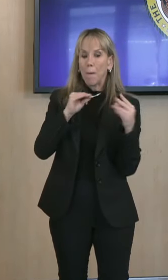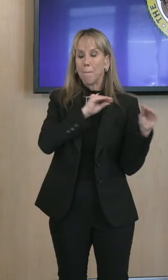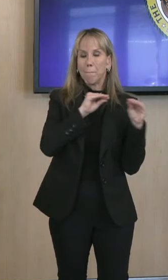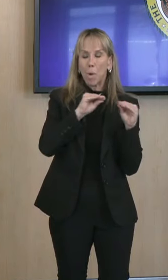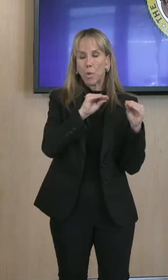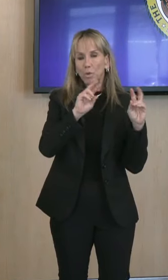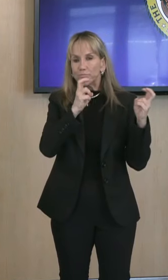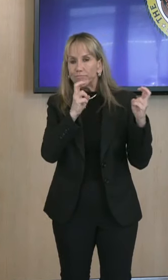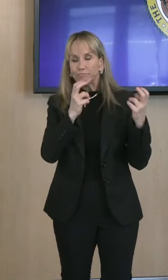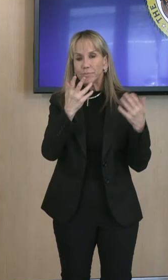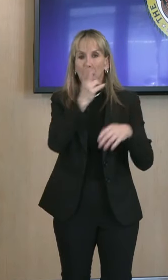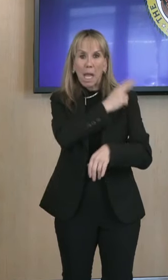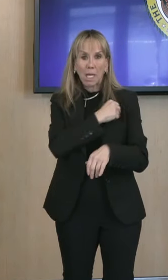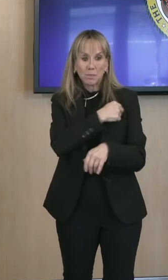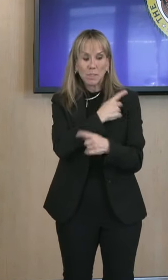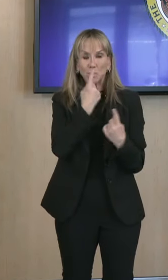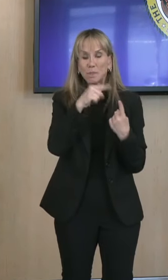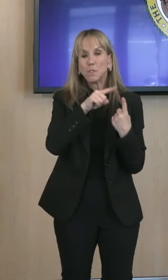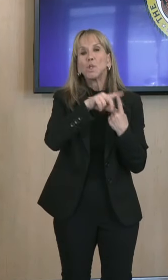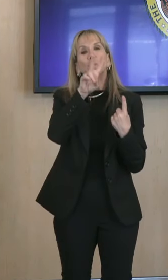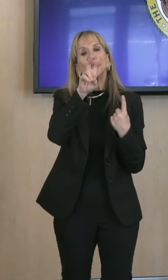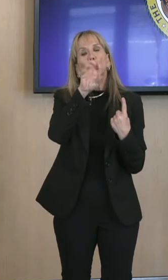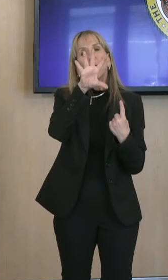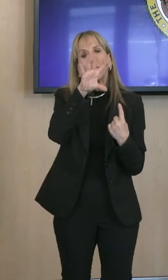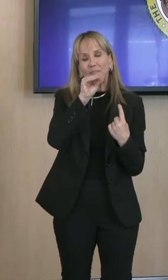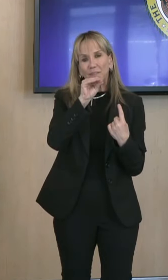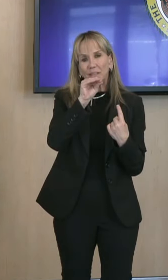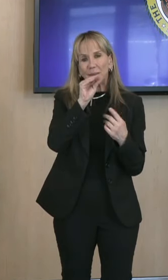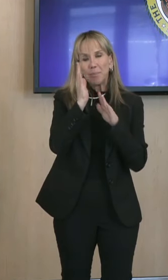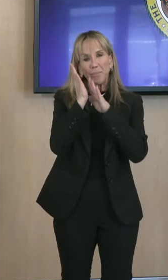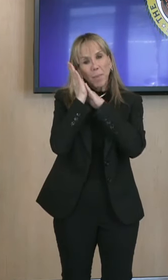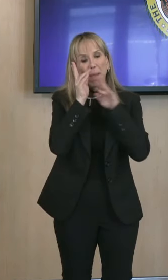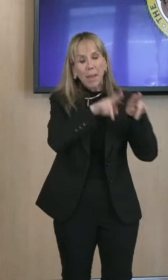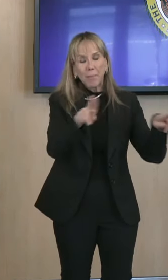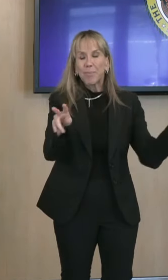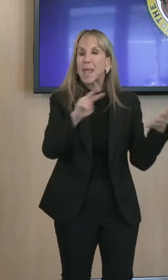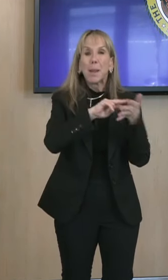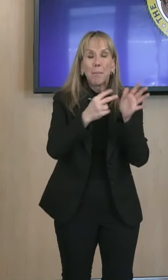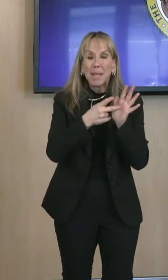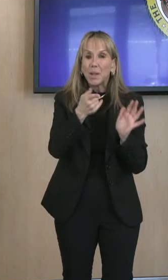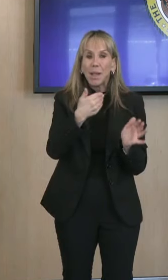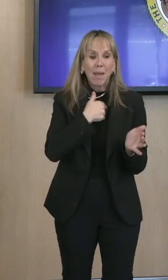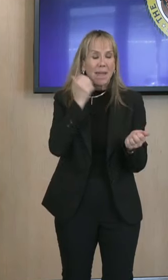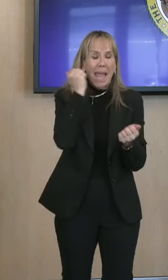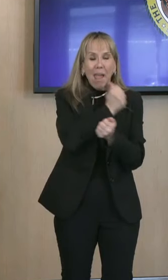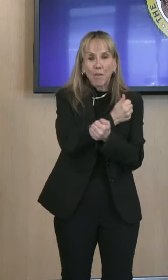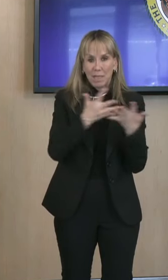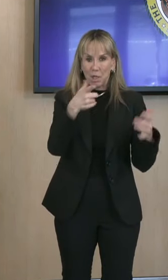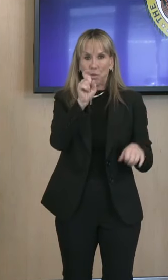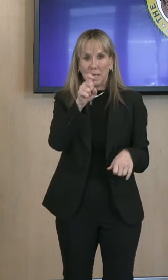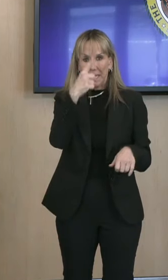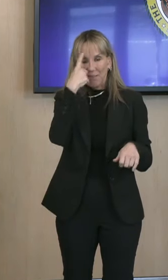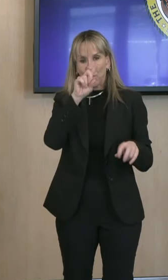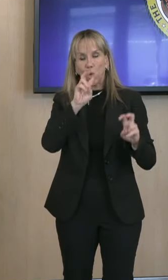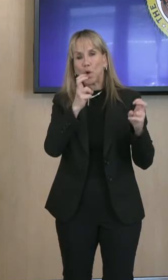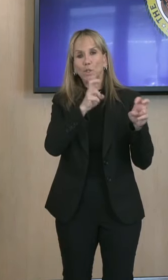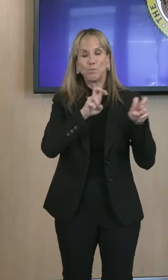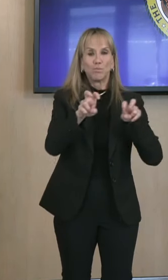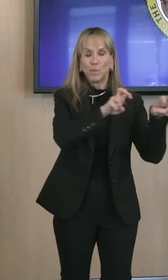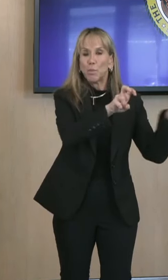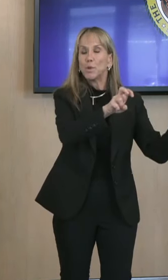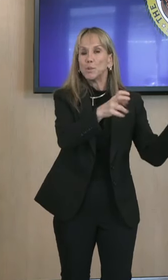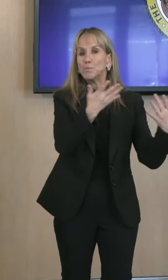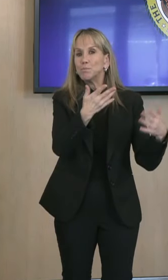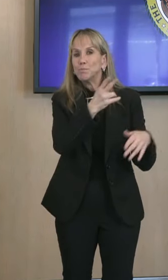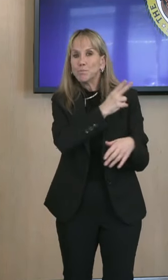mobile field hospital, essentially a kit. It comes with all of the stuff that you need for a mobile field hospital. Army Corps of